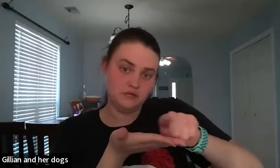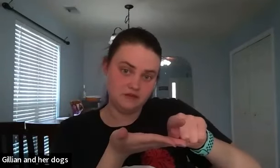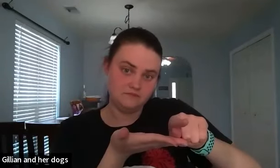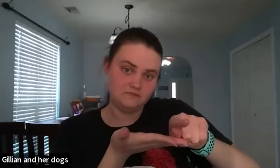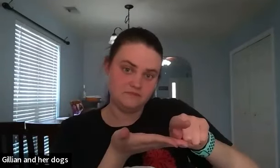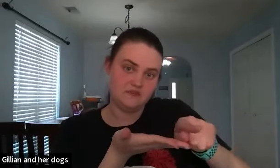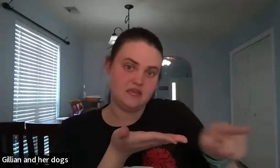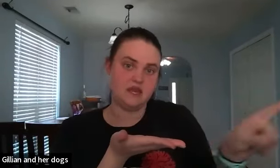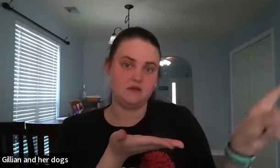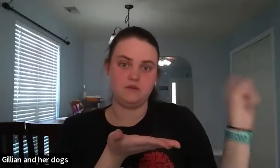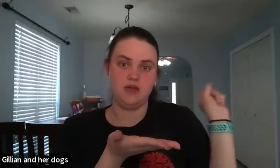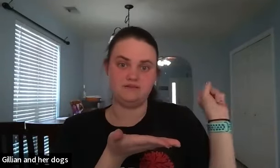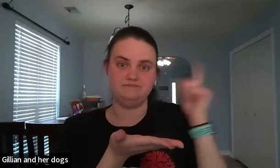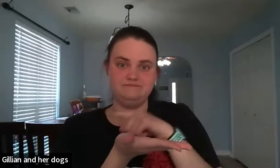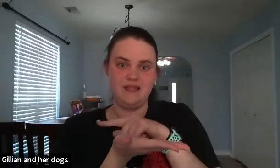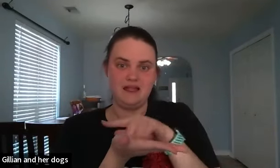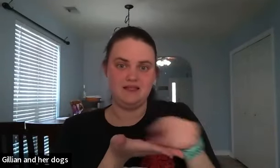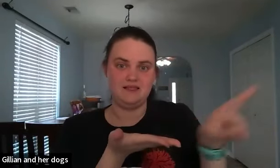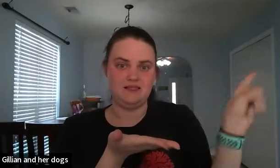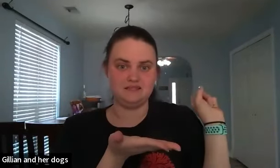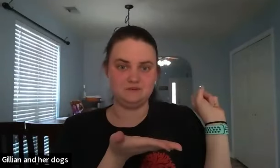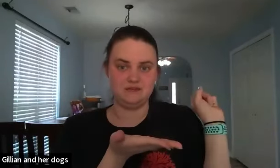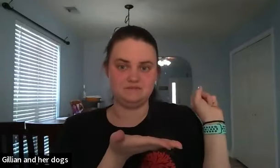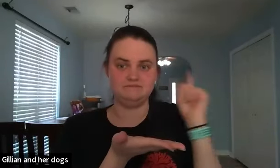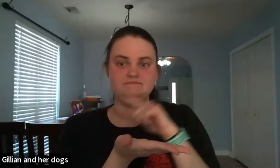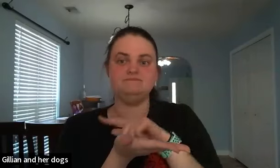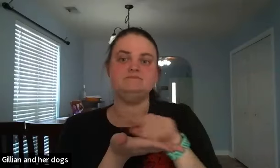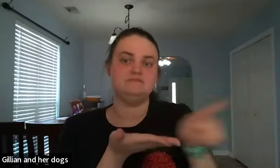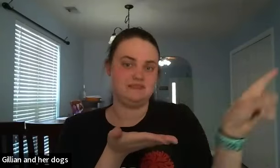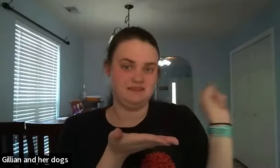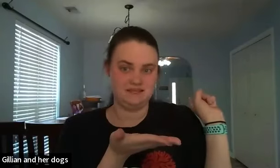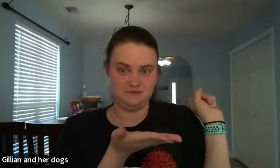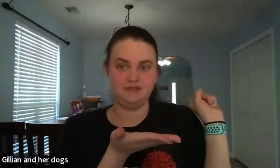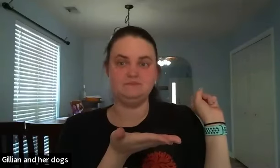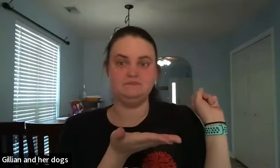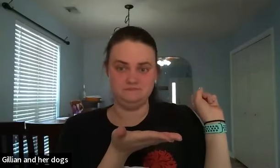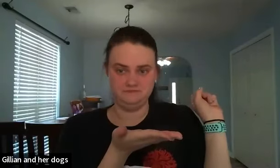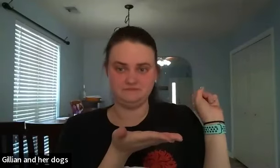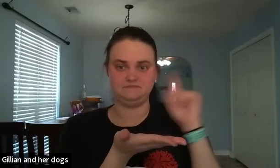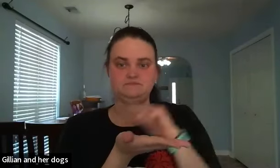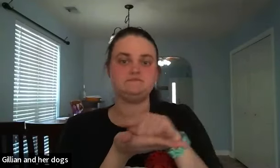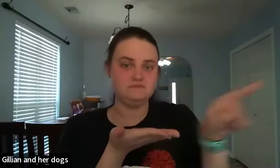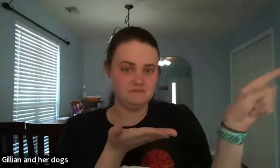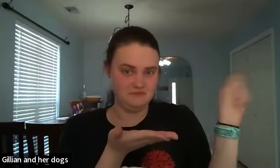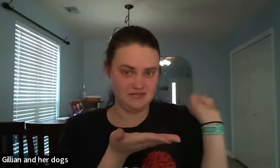week and now go to the back. Last week. Last week. Mm-hmm. Last